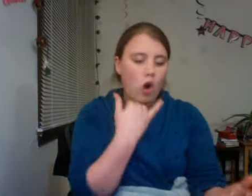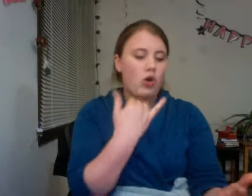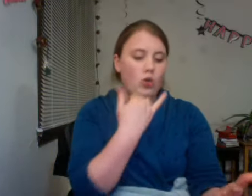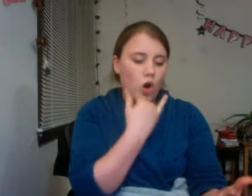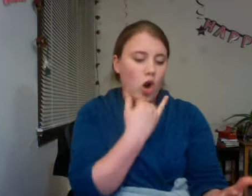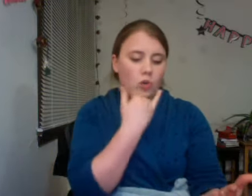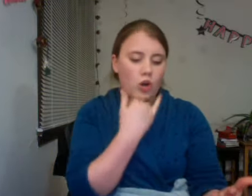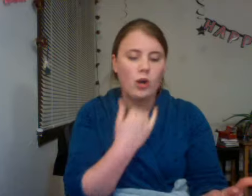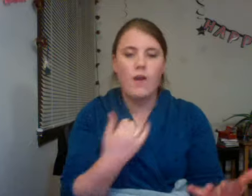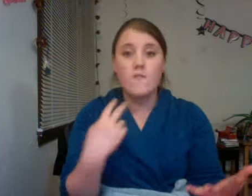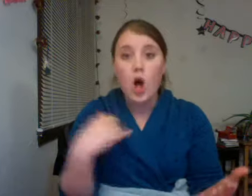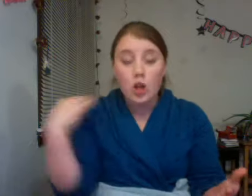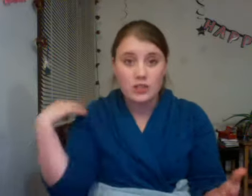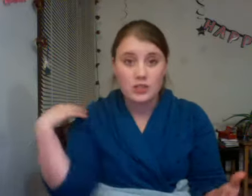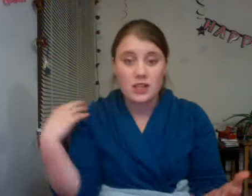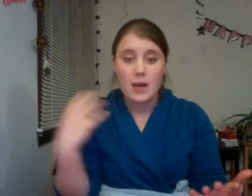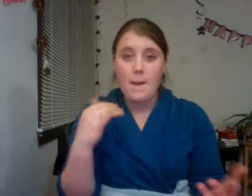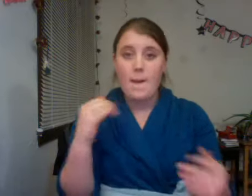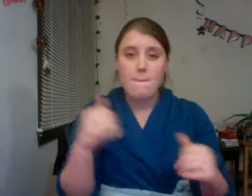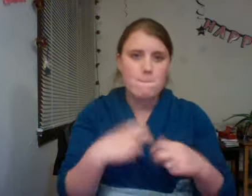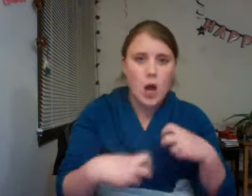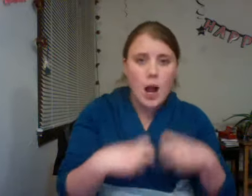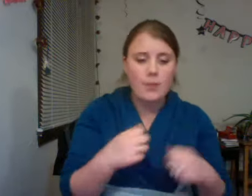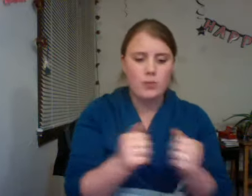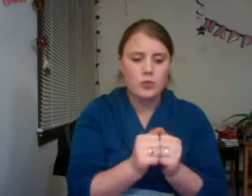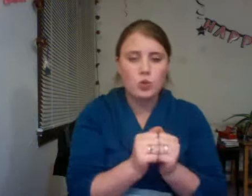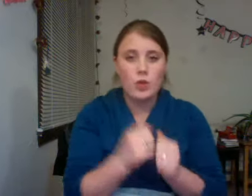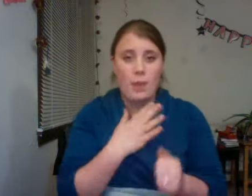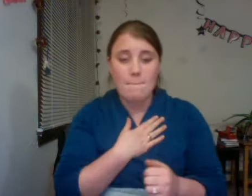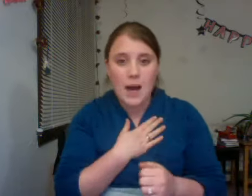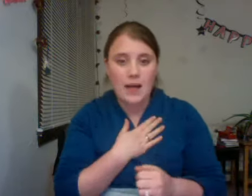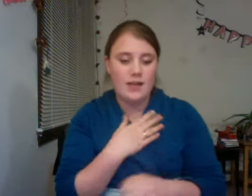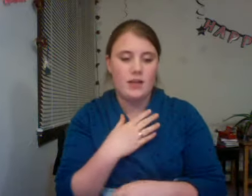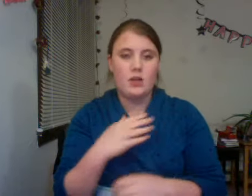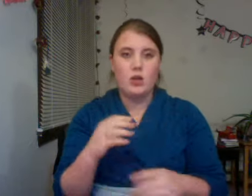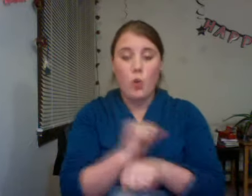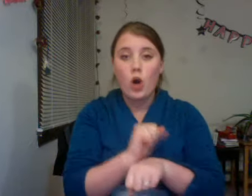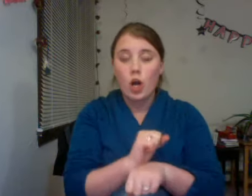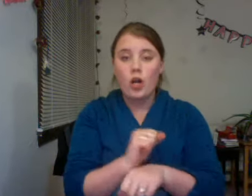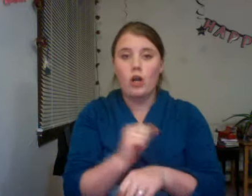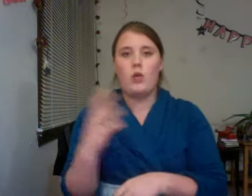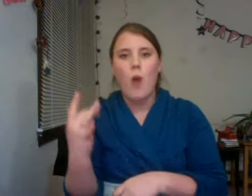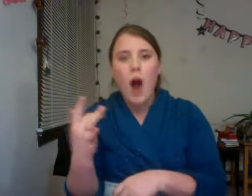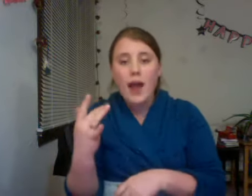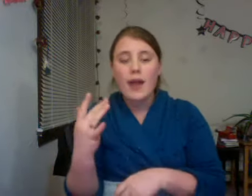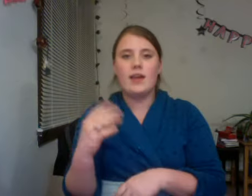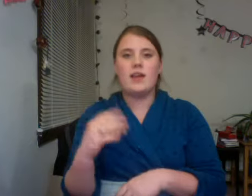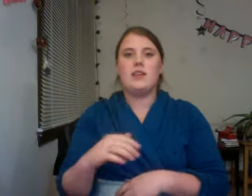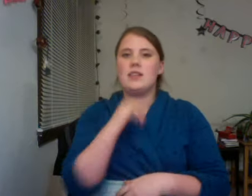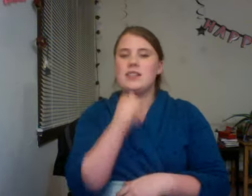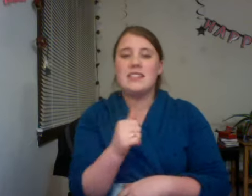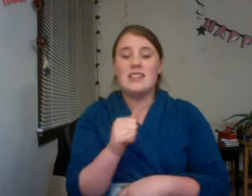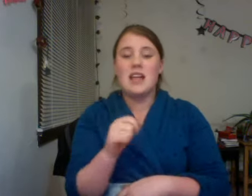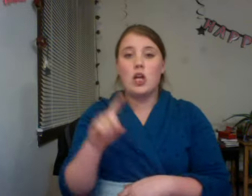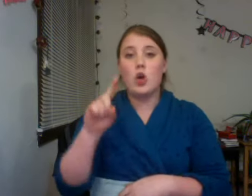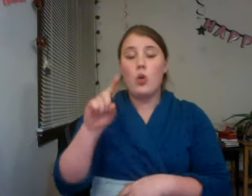enough. And they'd have to change everything that wasn't 100% perfect. Then it would be accurate, but